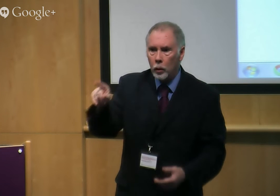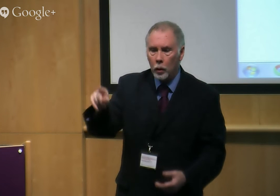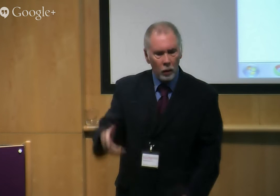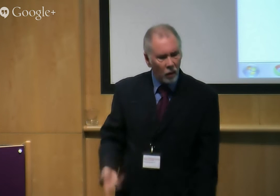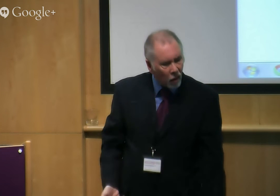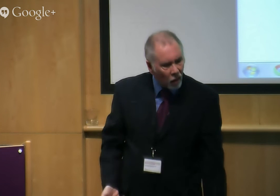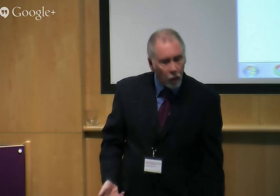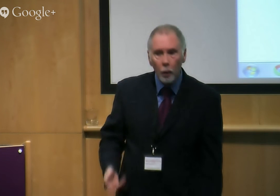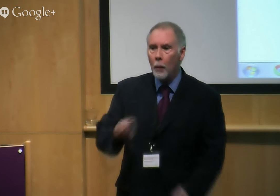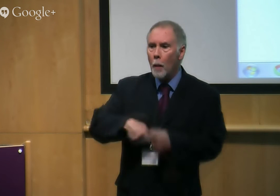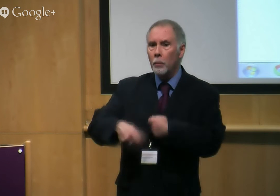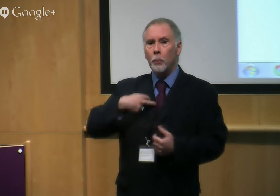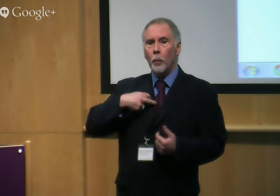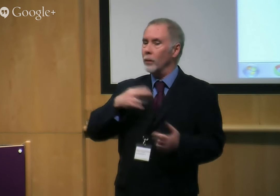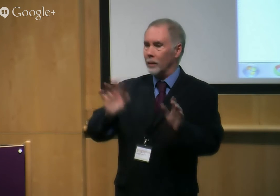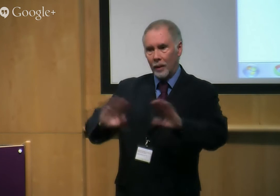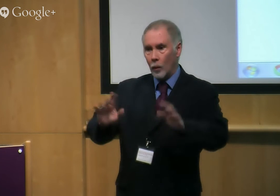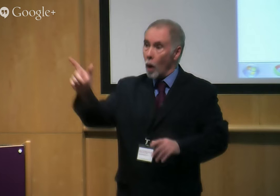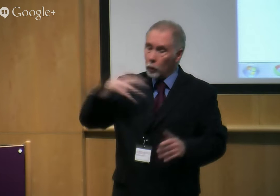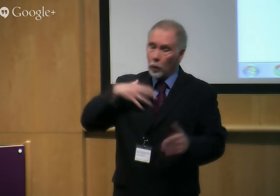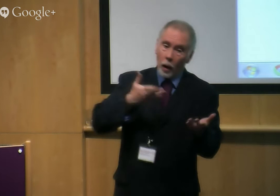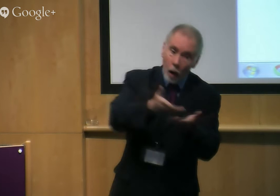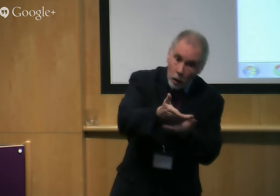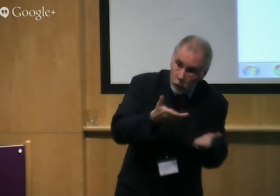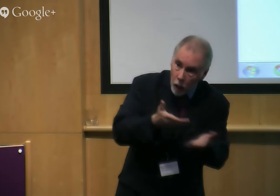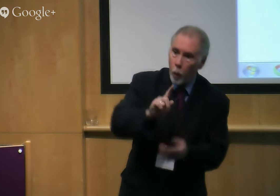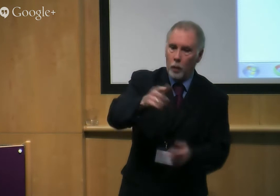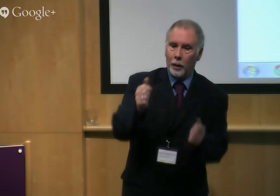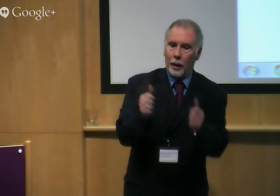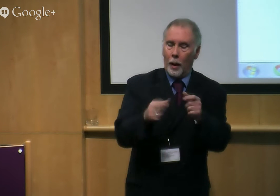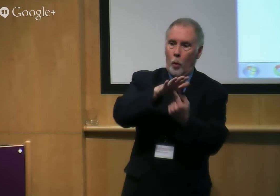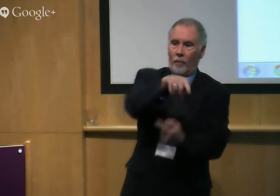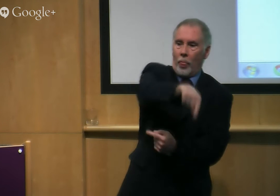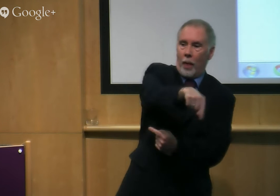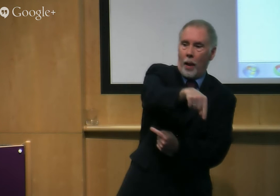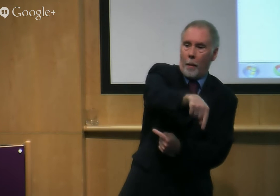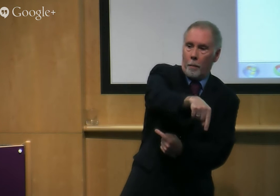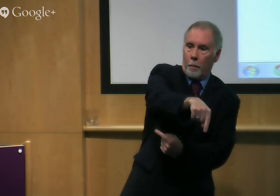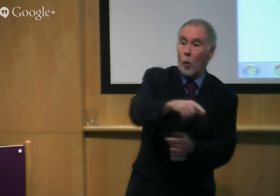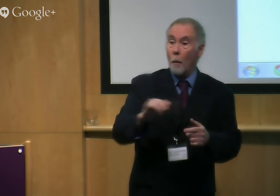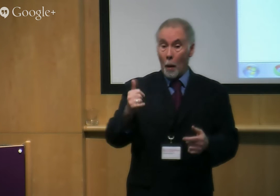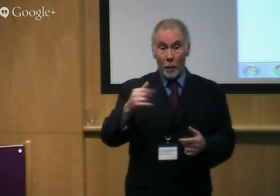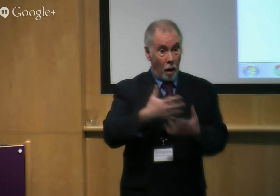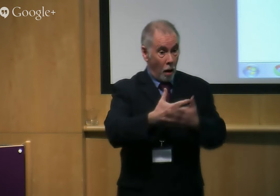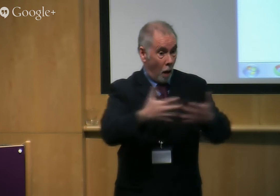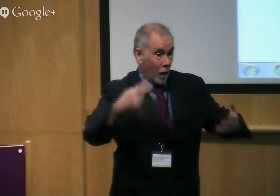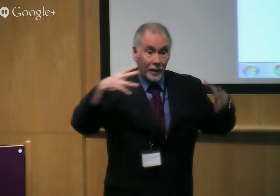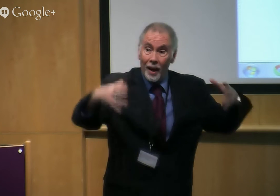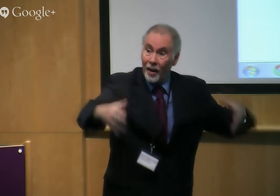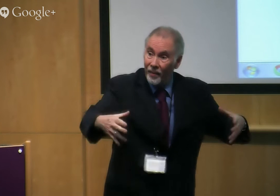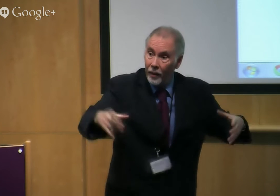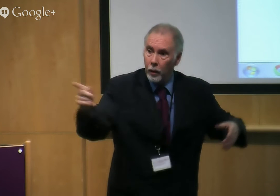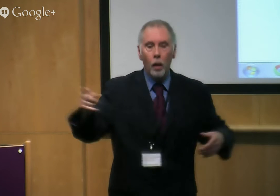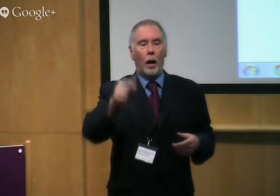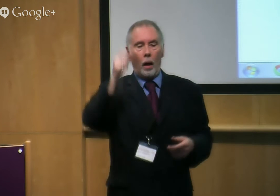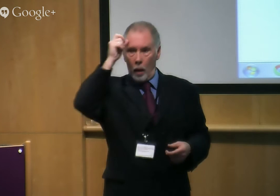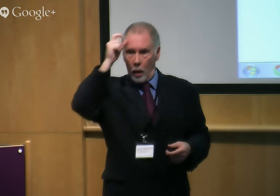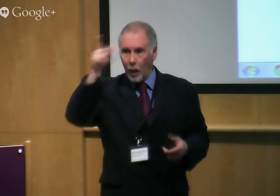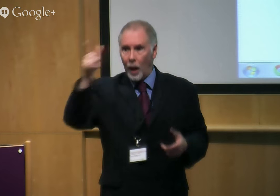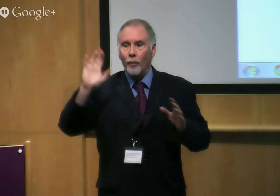we need to make sure that what we are delivering is used with lots of deaf people. So this is really important that we